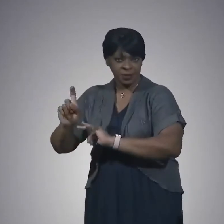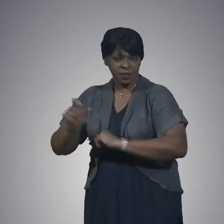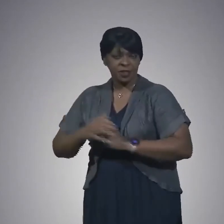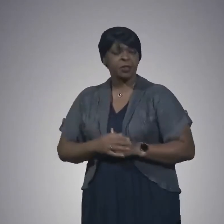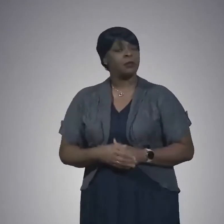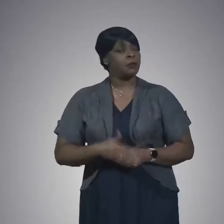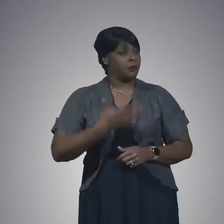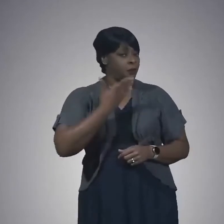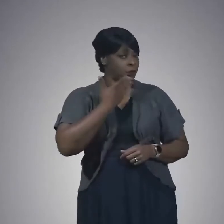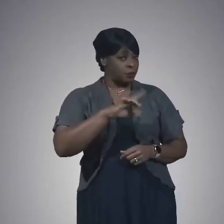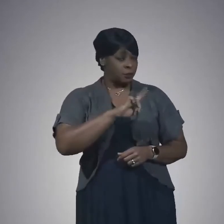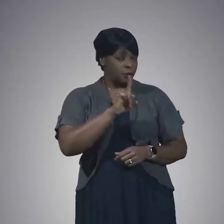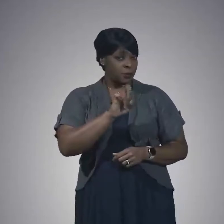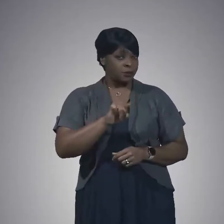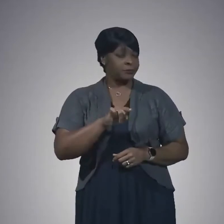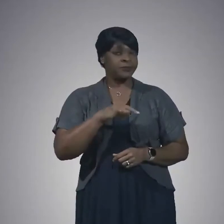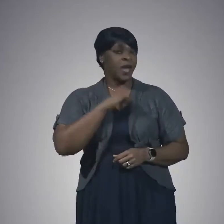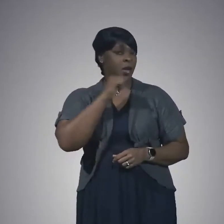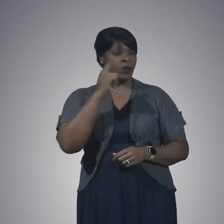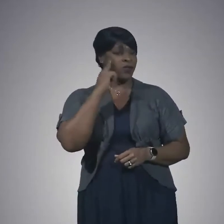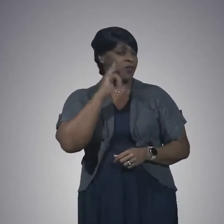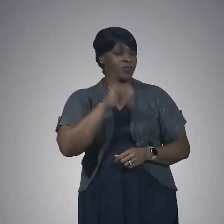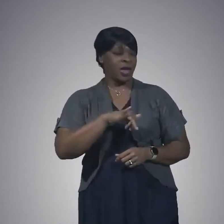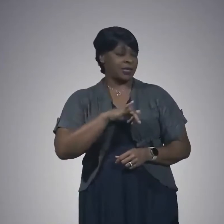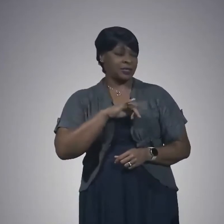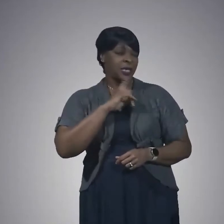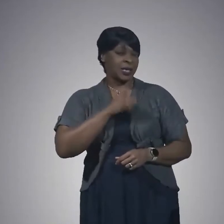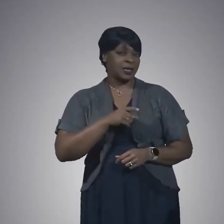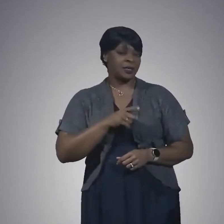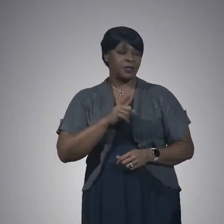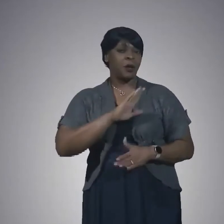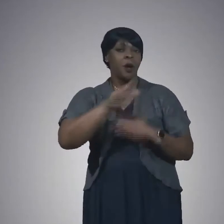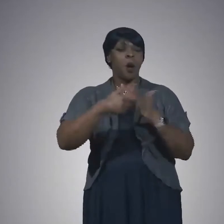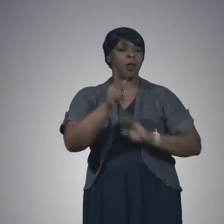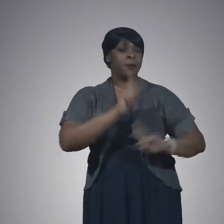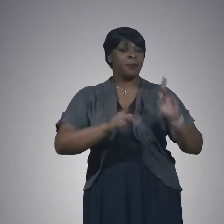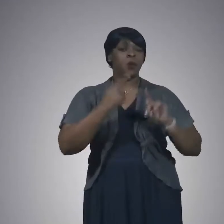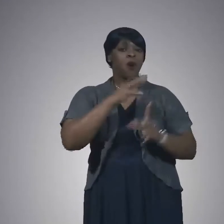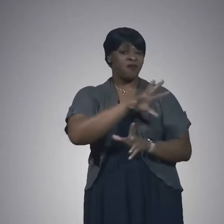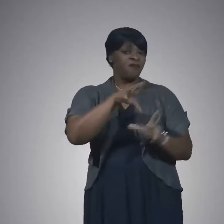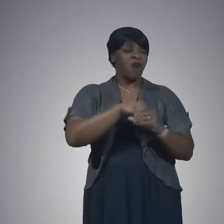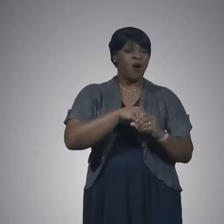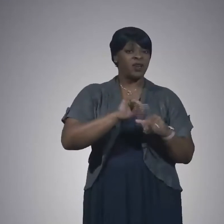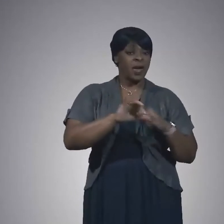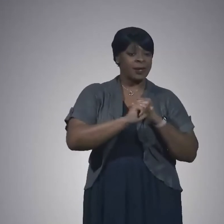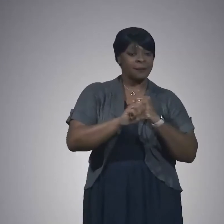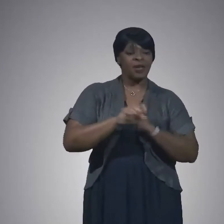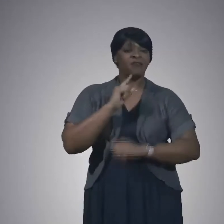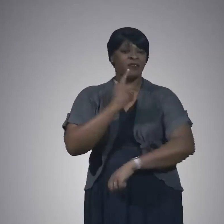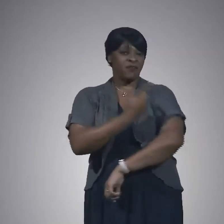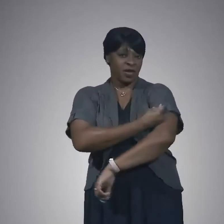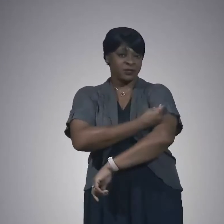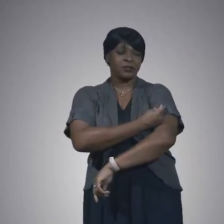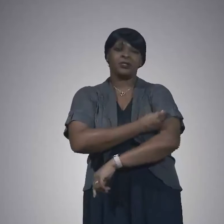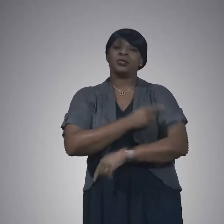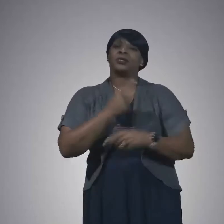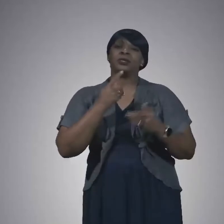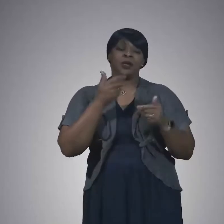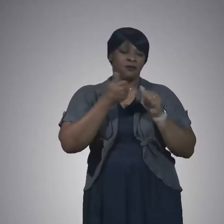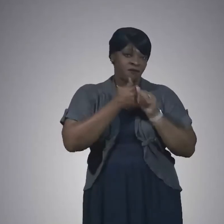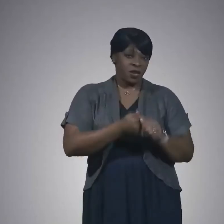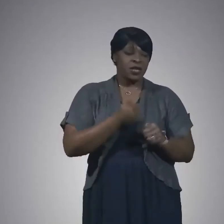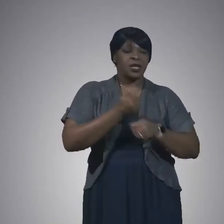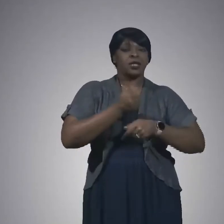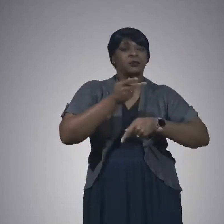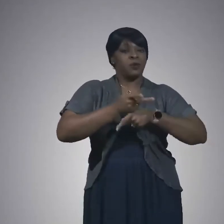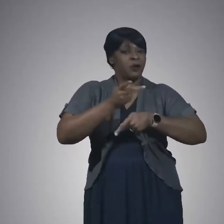That's a good question. I do not believe that is the case. All of our folks who are involved in that are following every precaution.